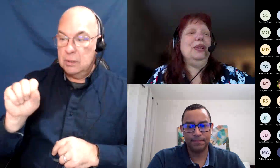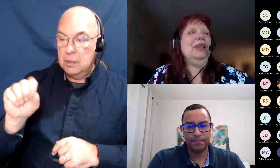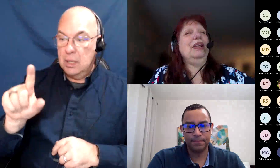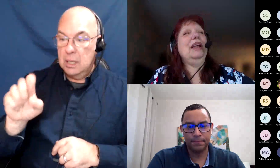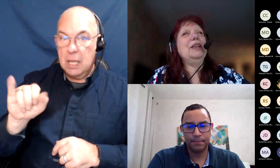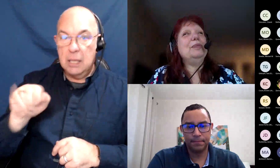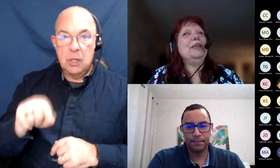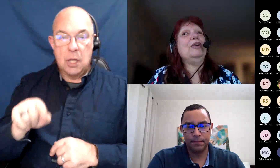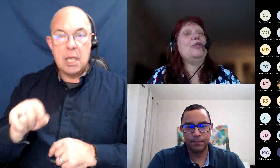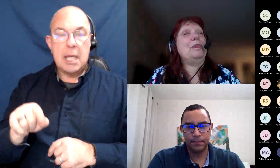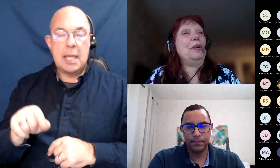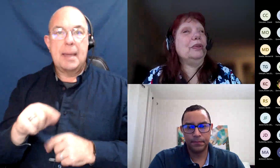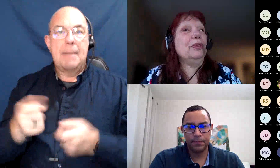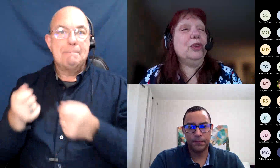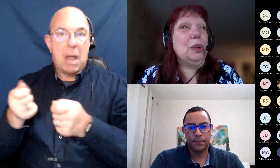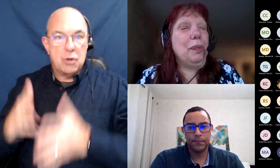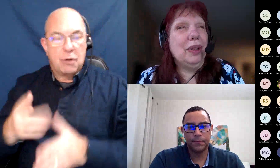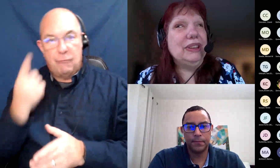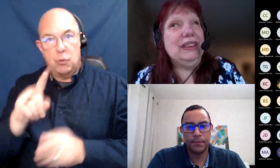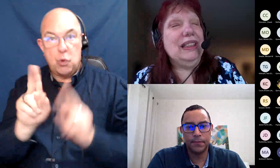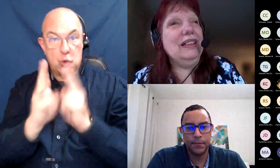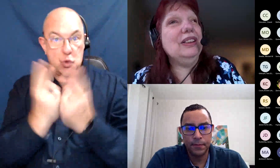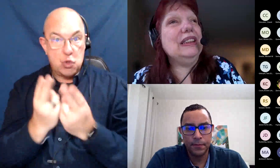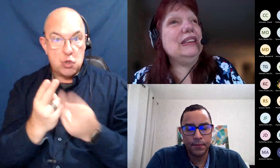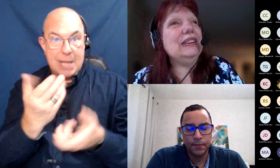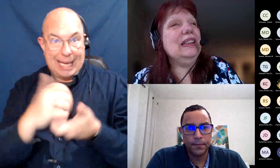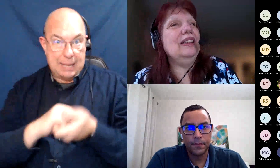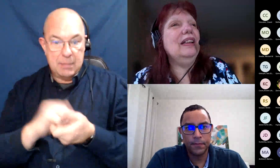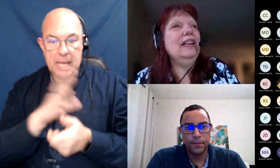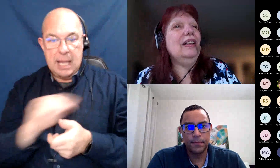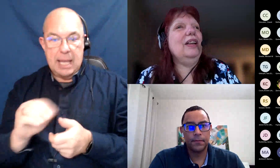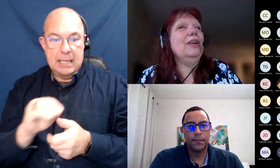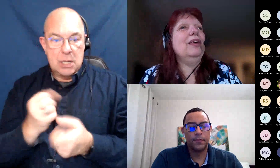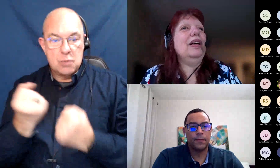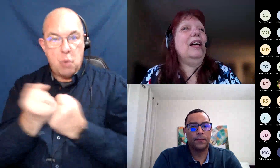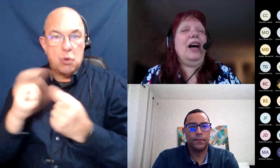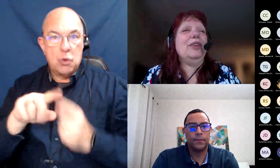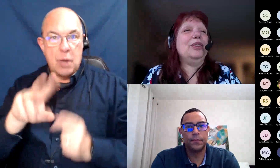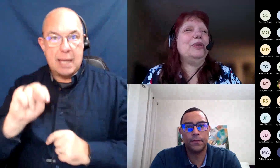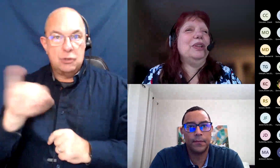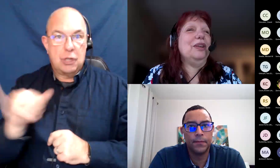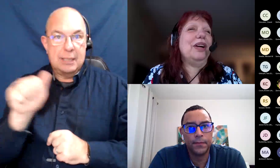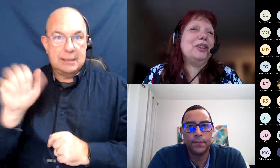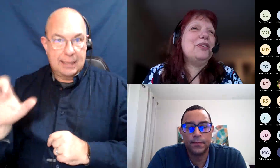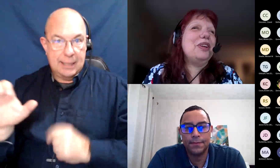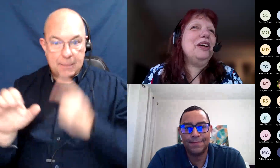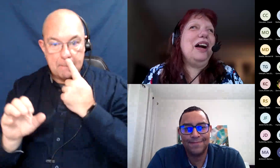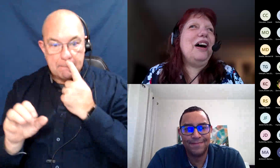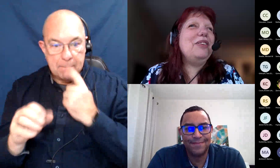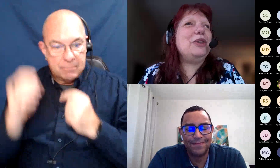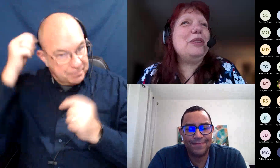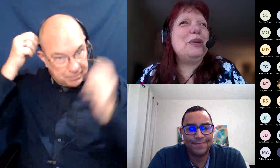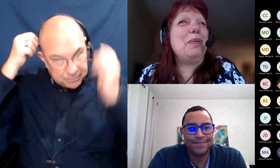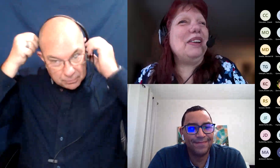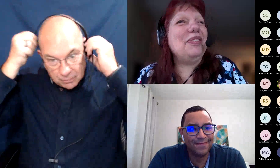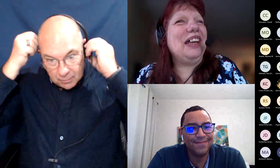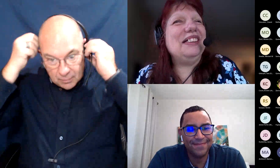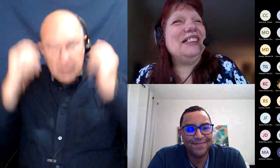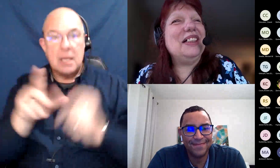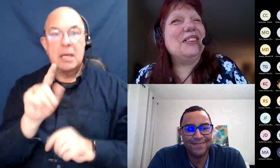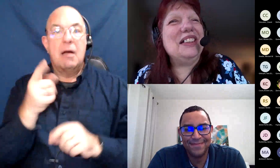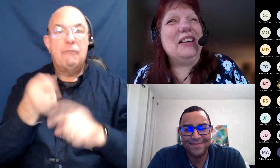of union engagement and support to the NJC here as the Treasury